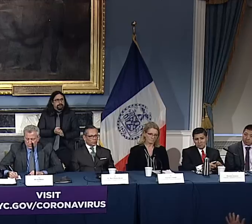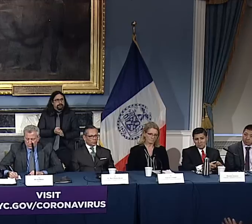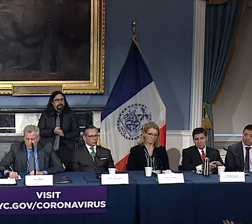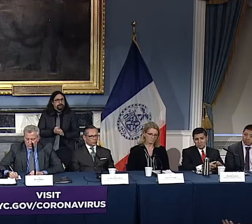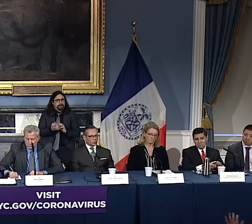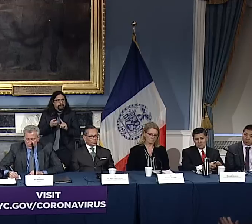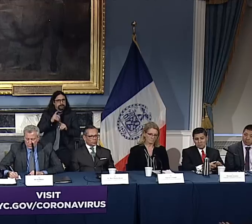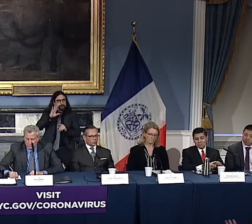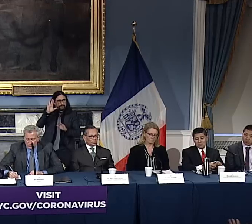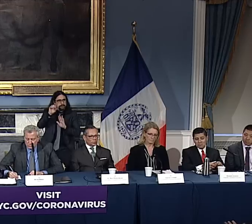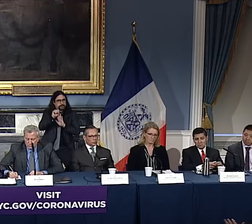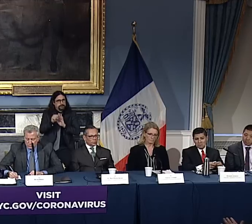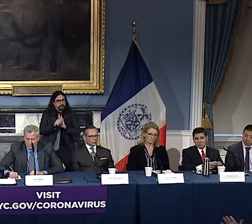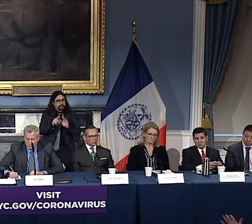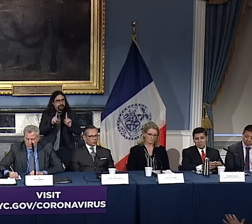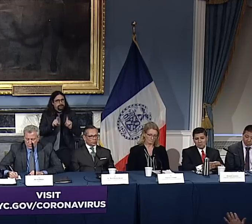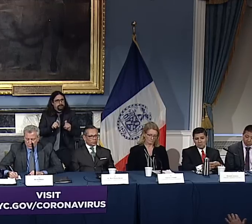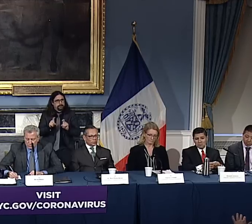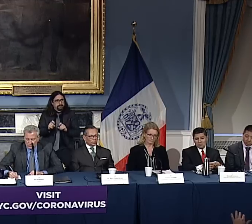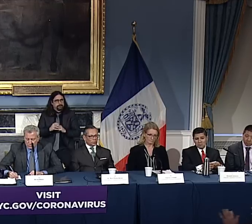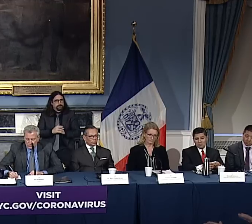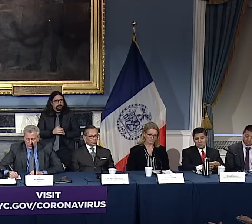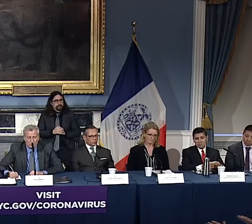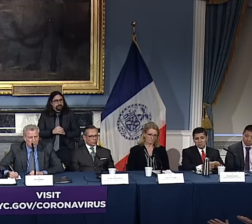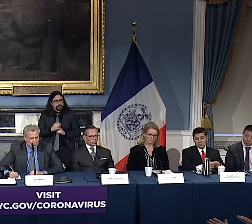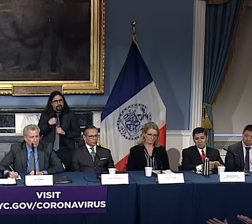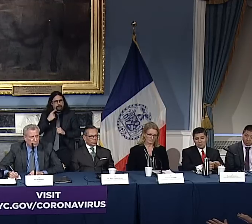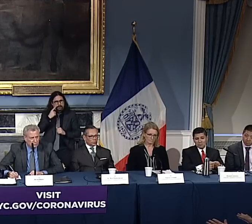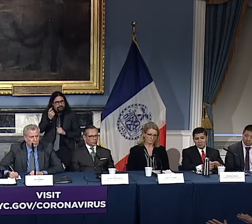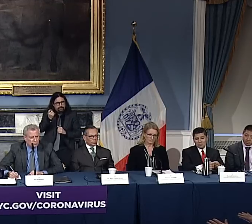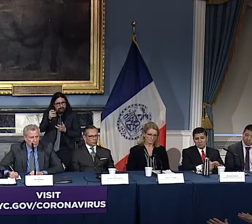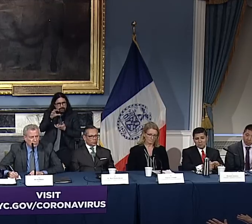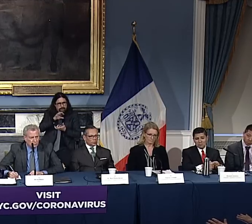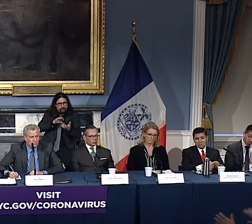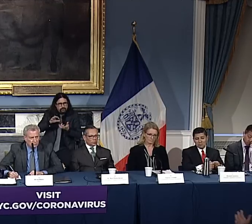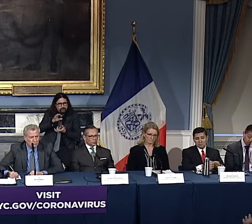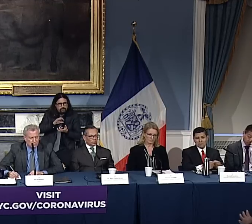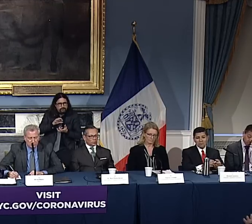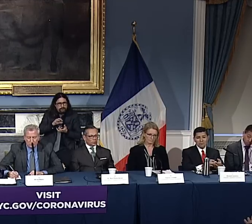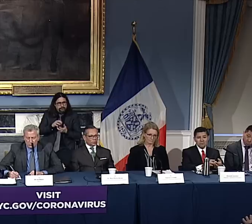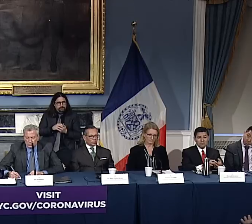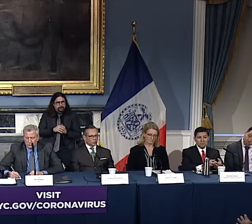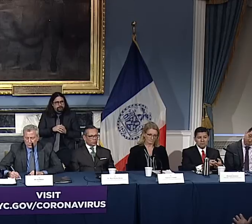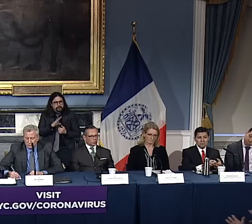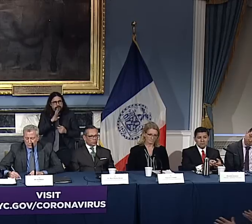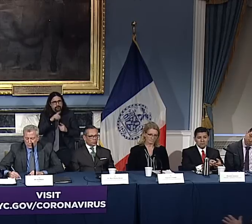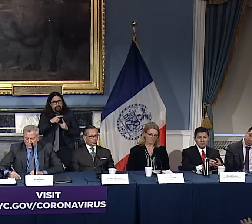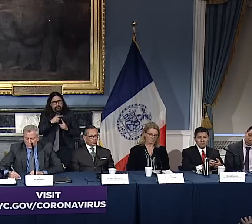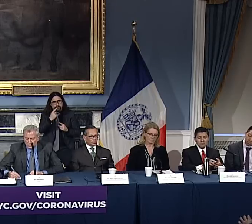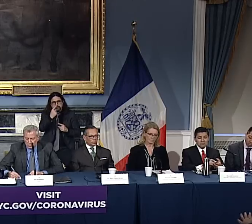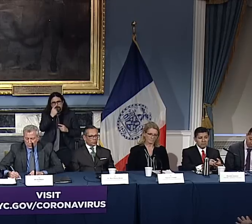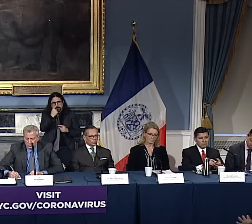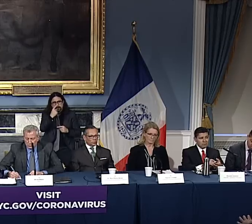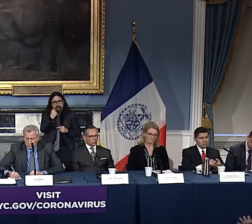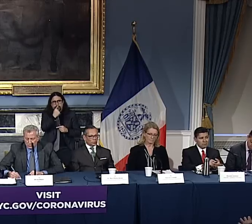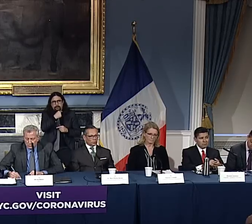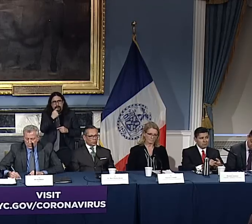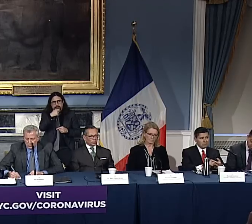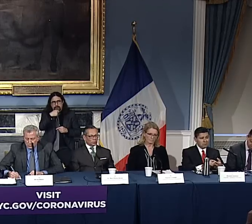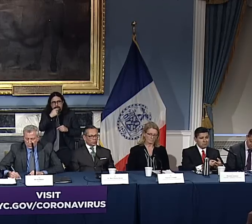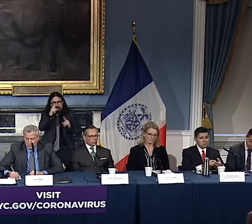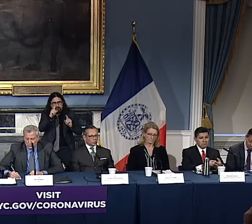And I think there's a little confusion because there's swabbing on the front end and then there's the analysis on the back end. I'm talking about the back